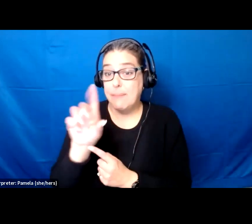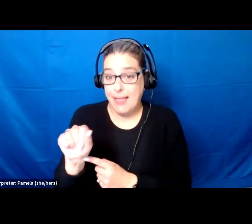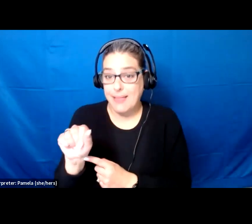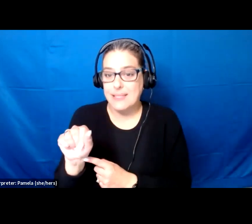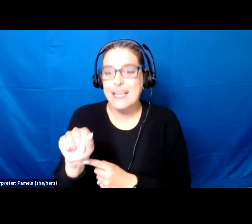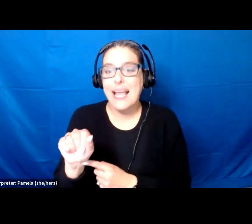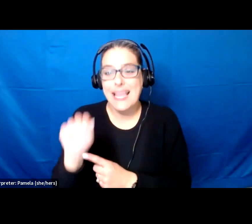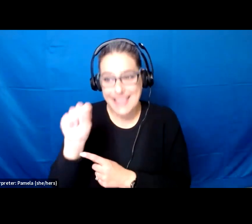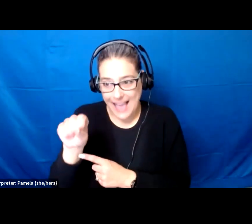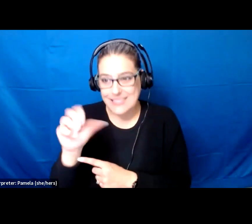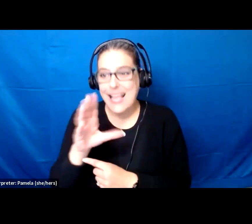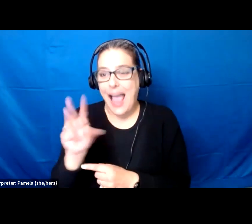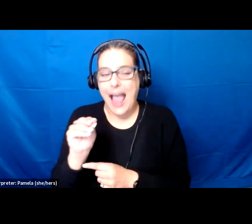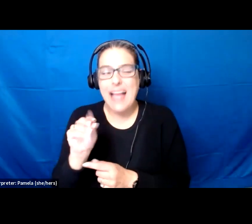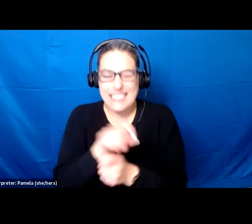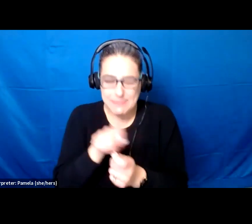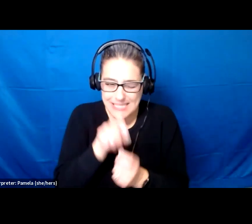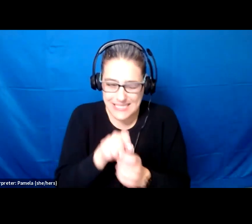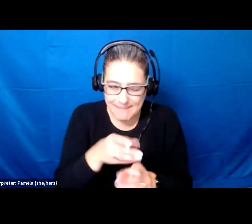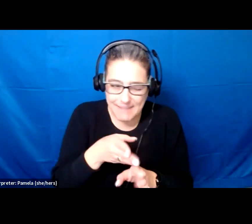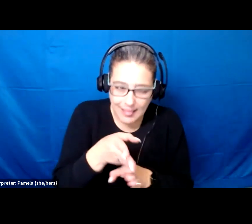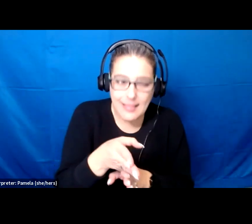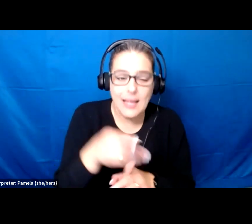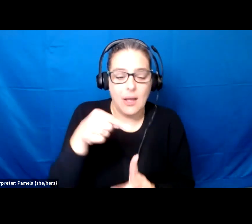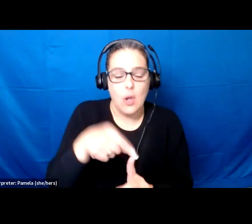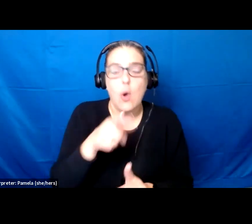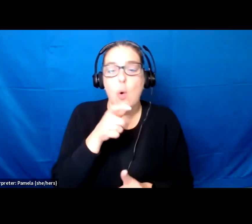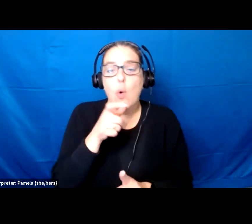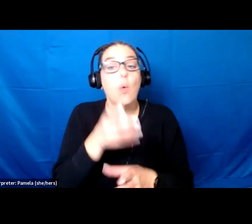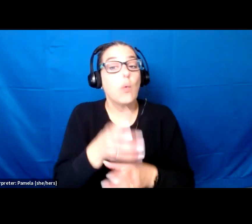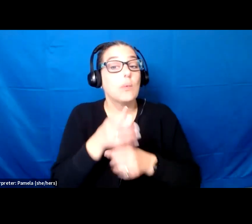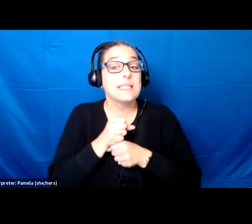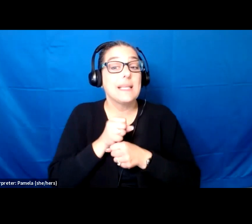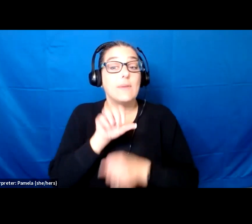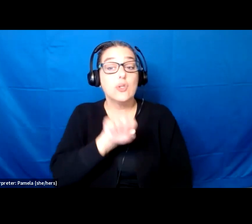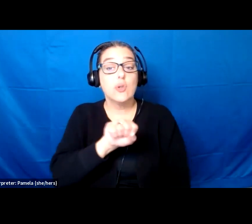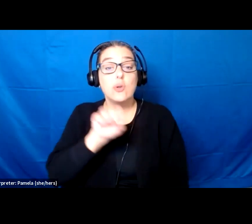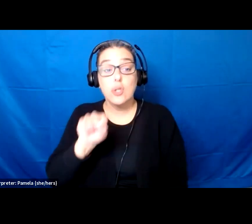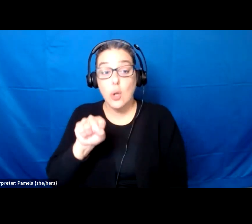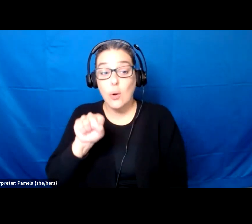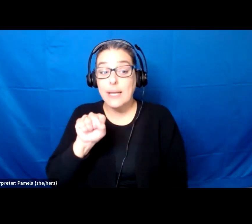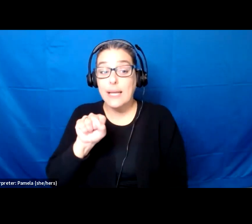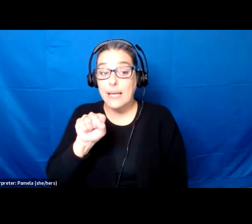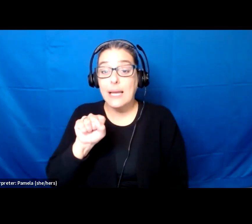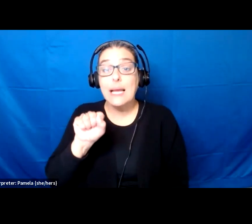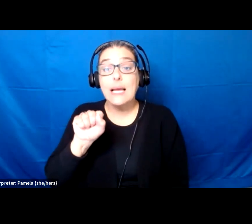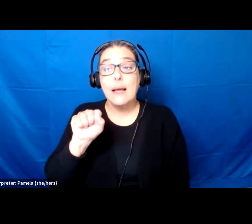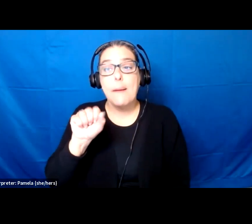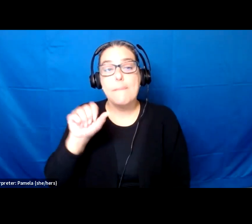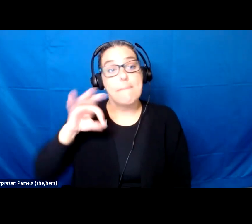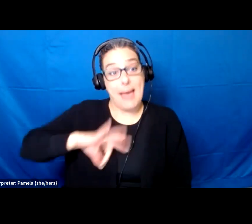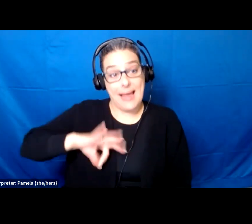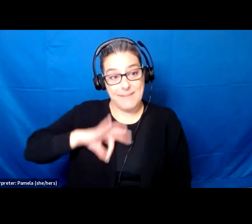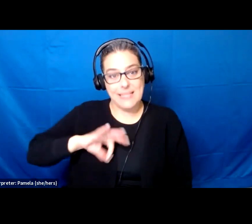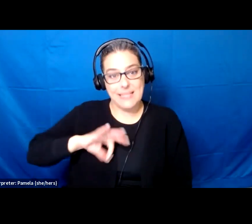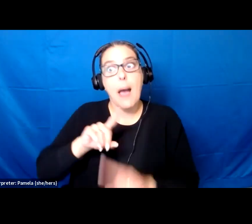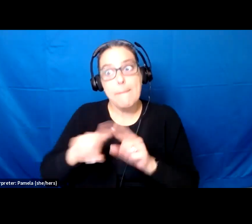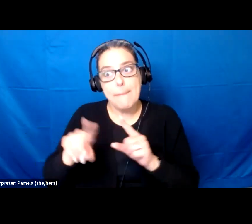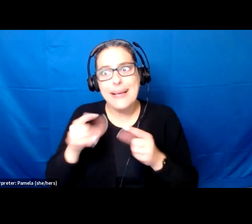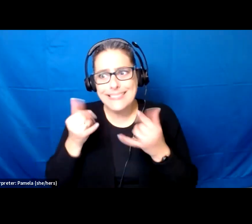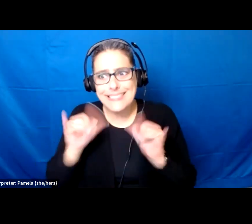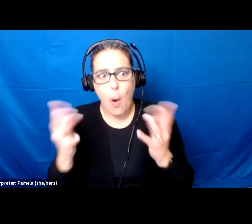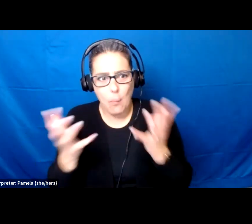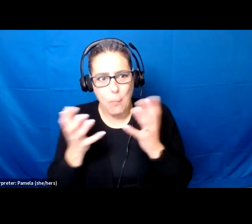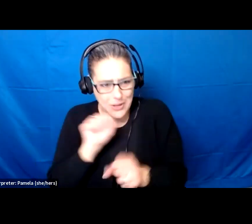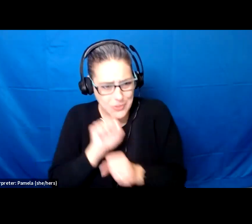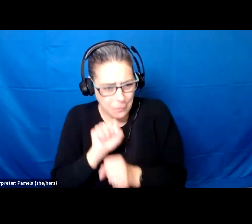also specifically with individuals who receive Social Security benefits and want to work. So that's, you know,